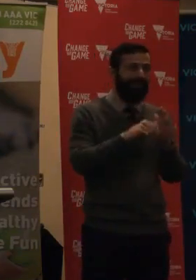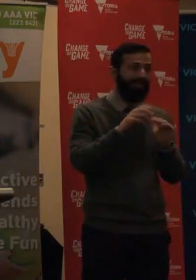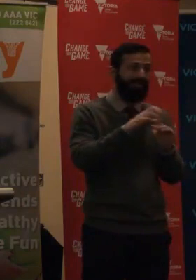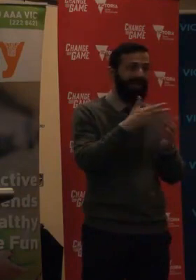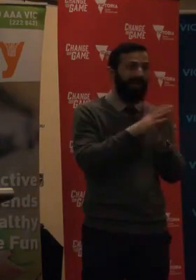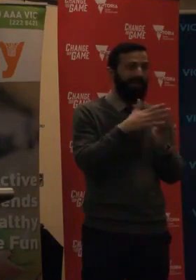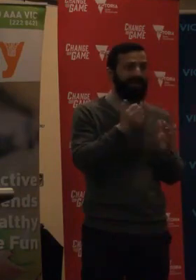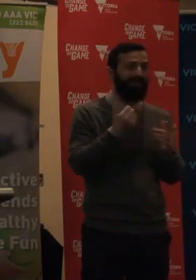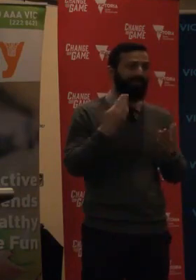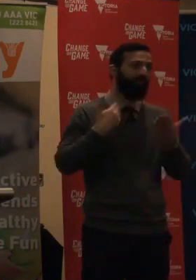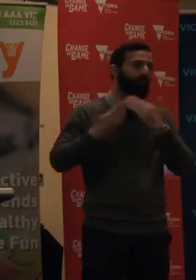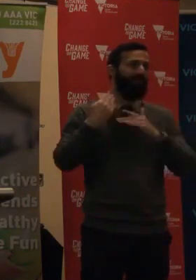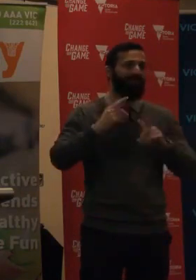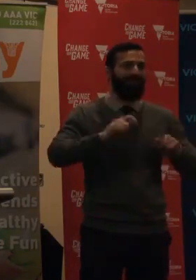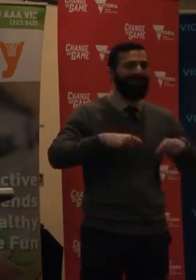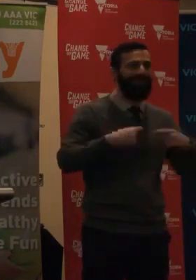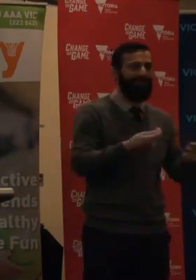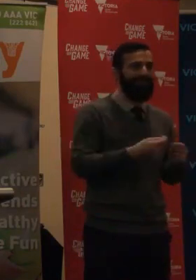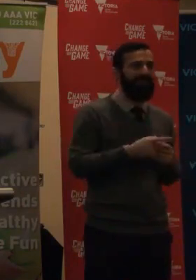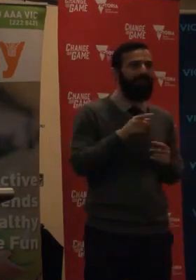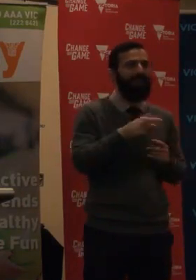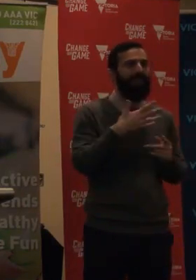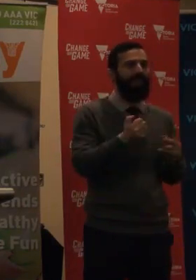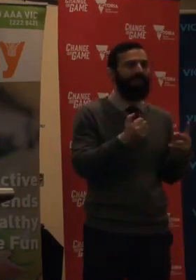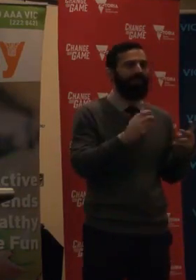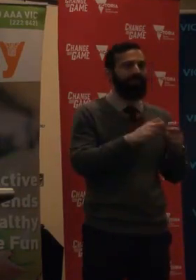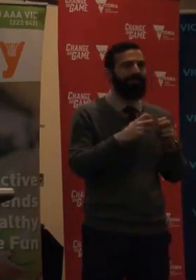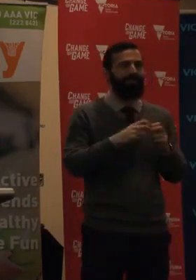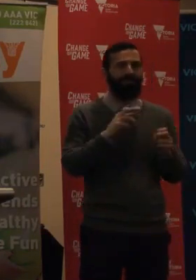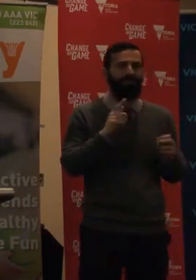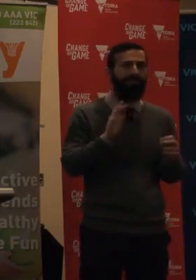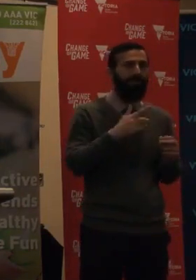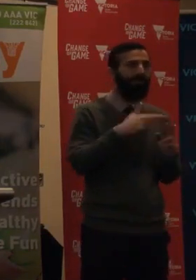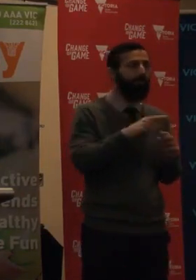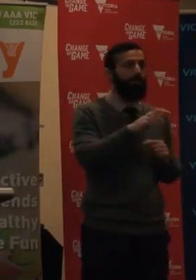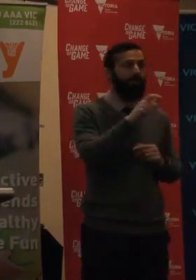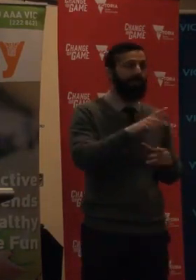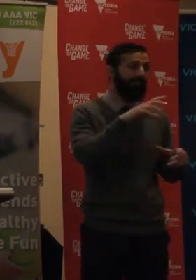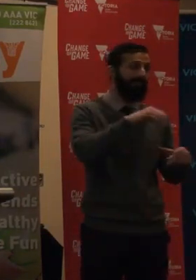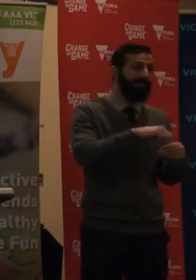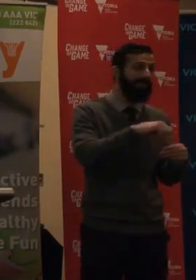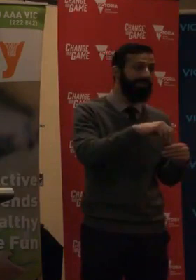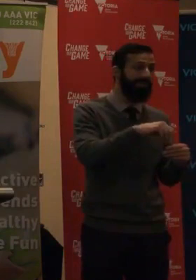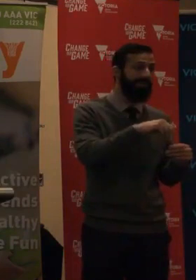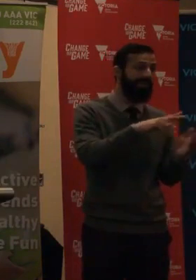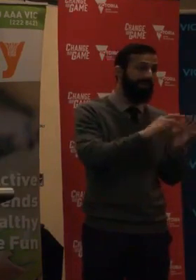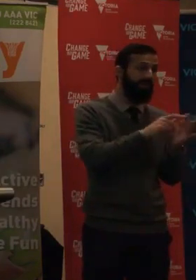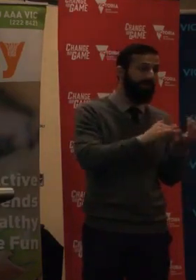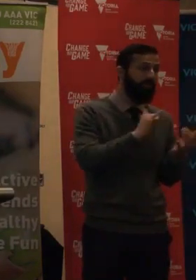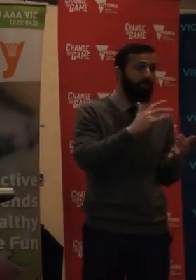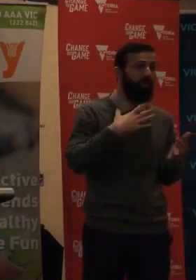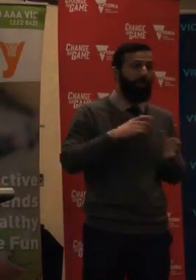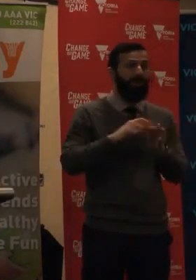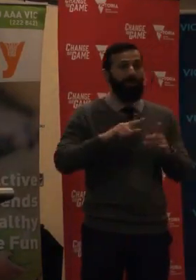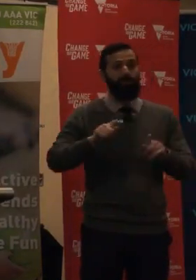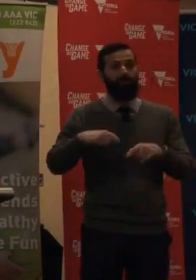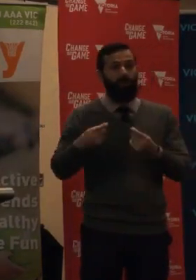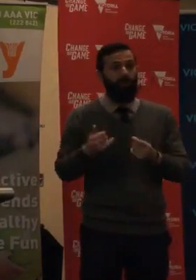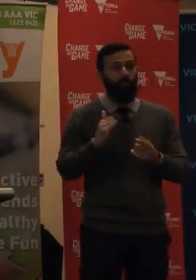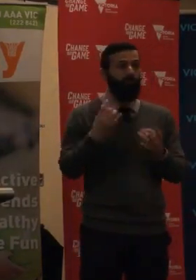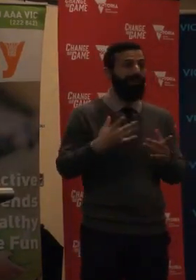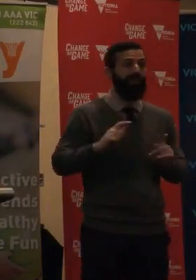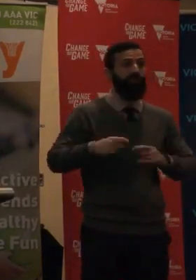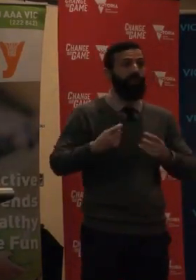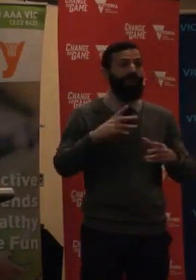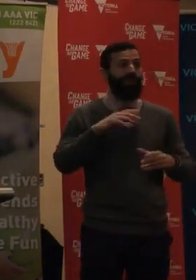been historically delivered. And that has implications for anyone, whether you're a participant in the scheme or a wannabe provider in the scheme or a provider